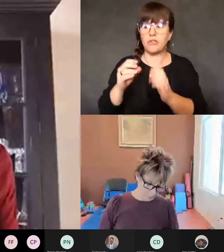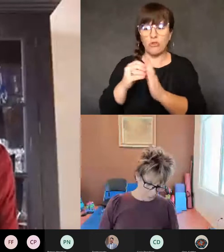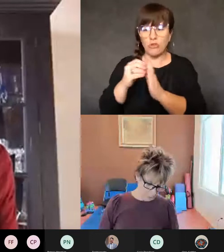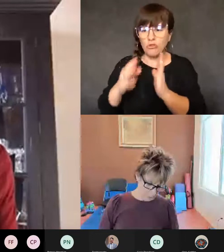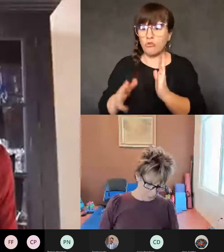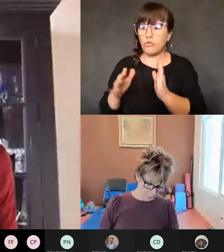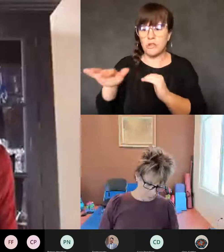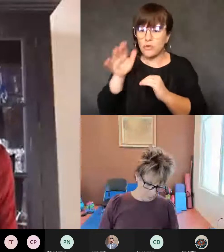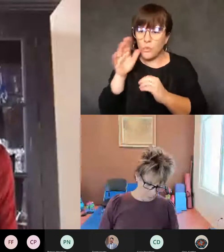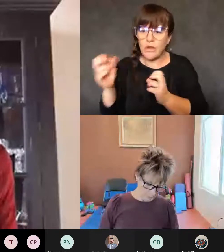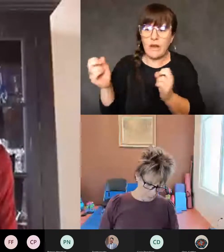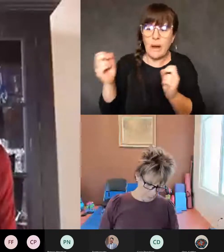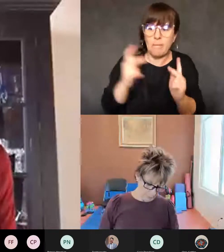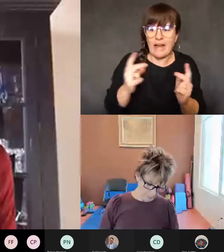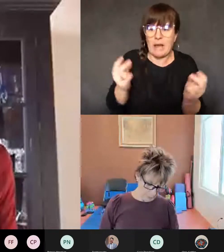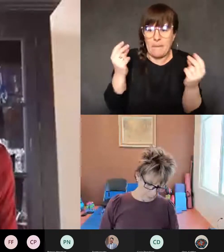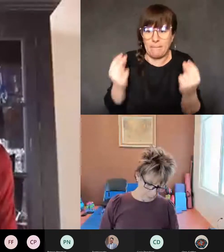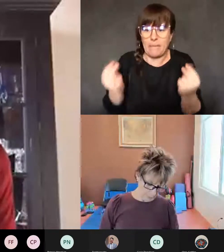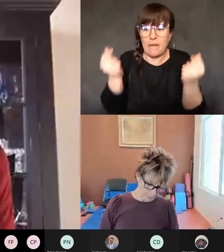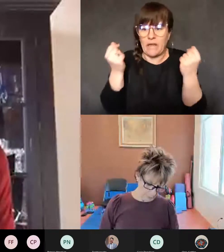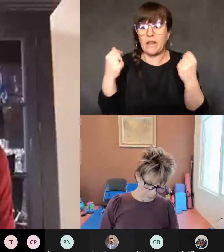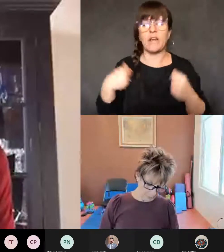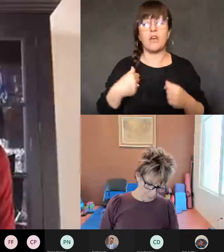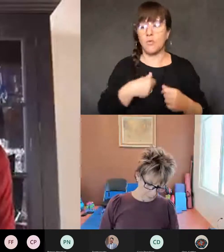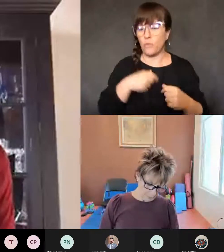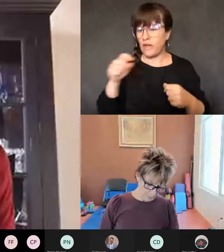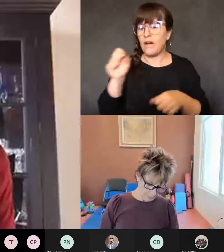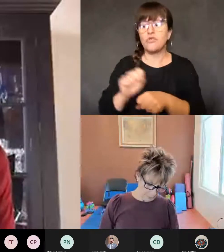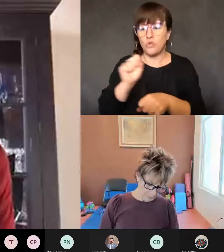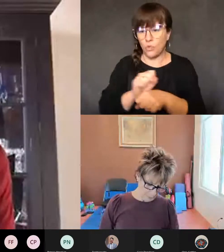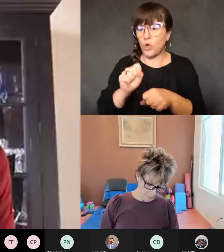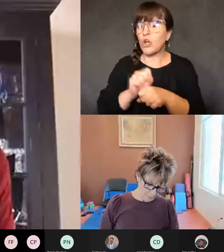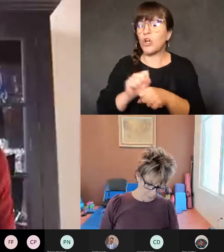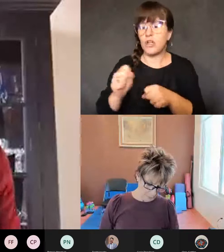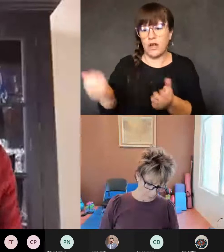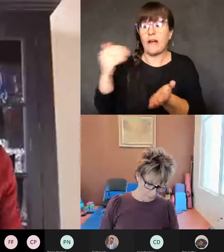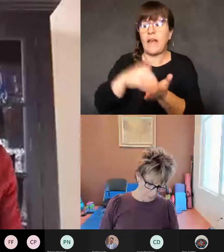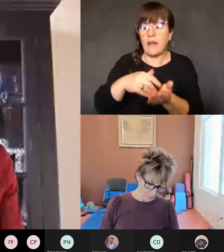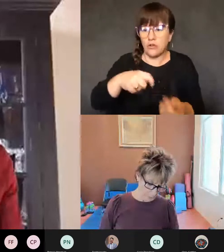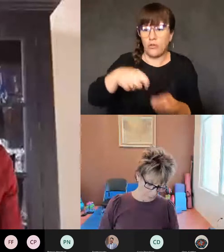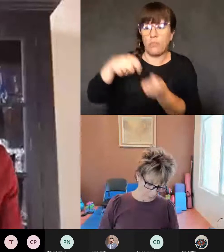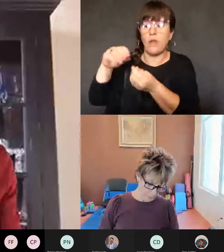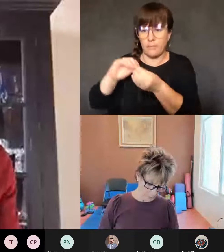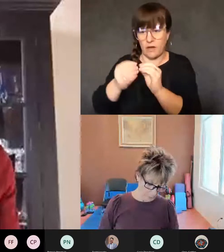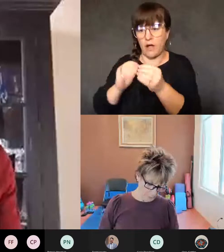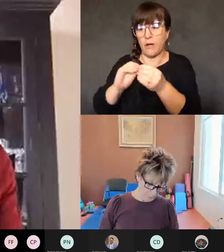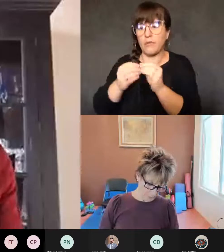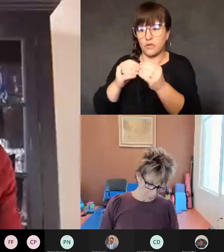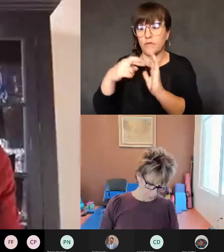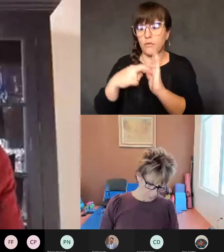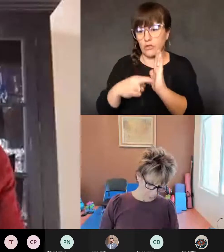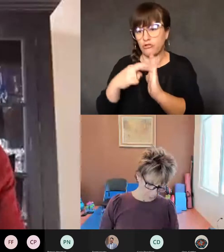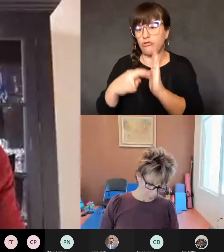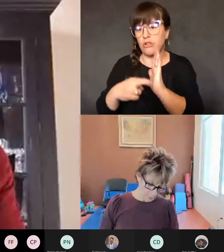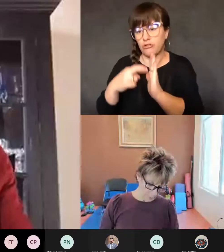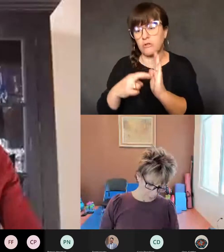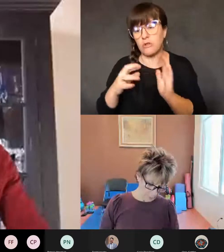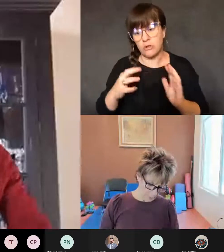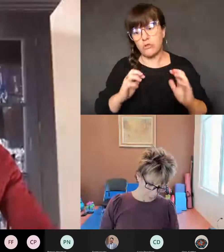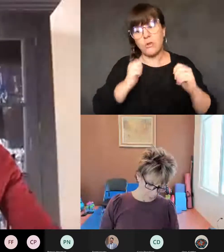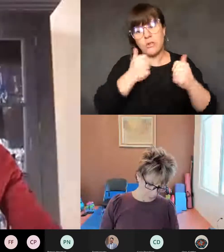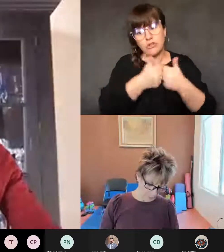at the level where we were, that we're probably still going to have to work to regain a lot of what we've lost. So challenges in front of us, but